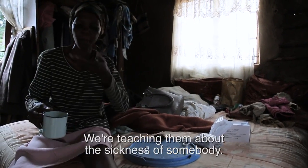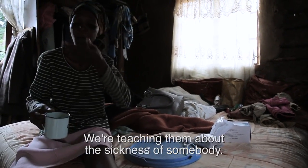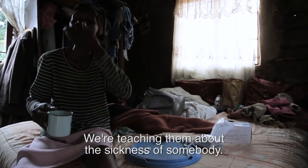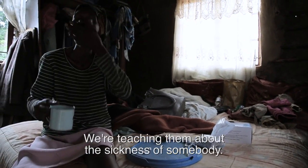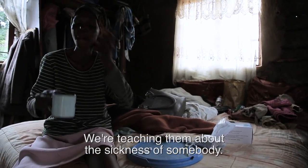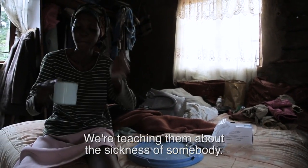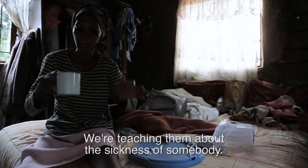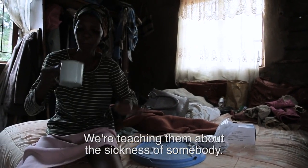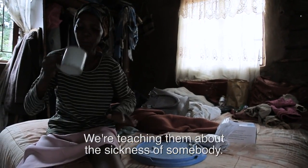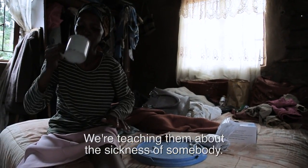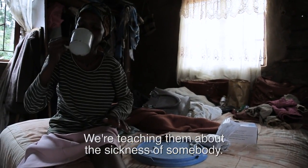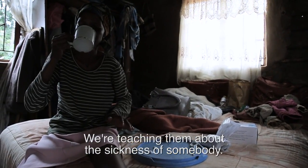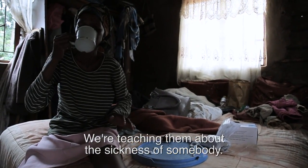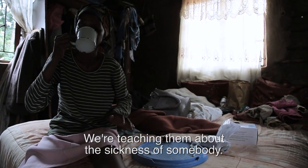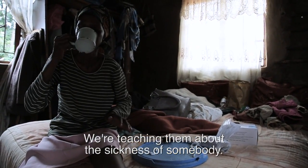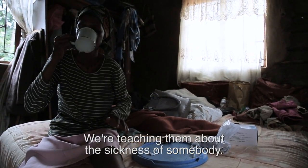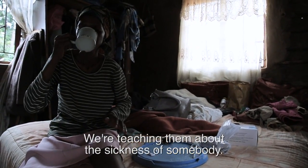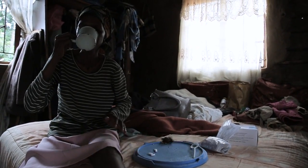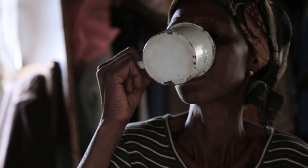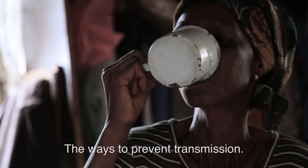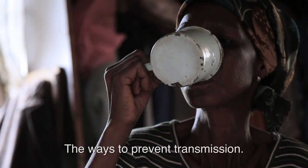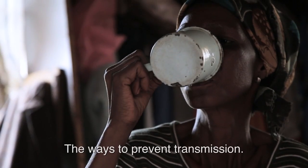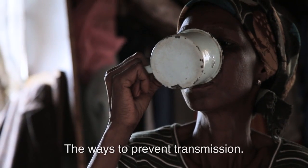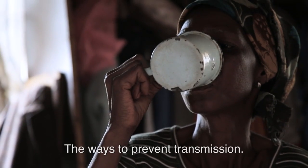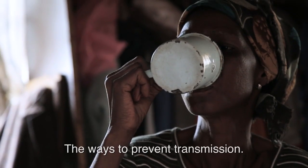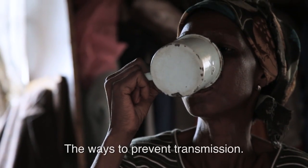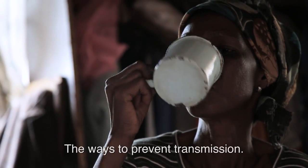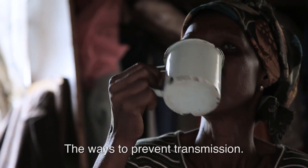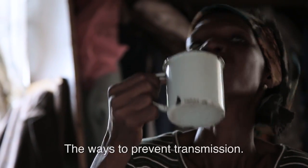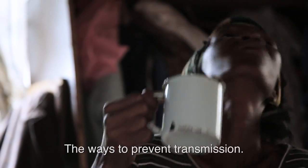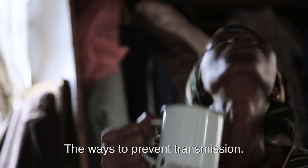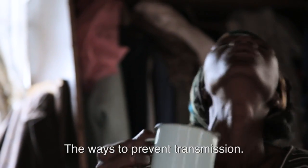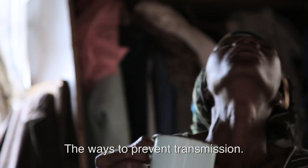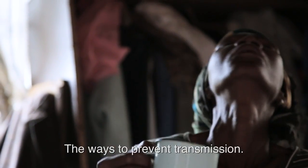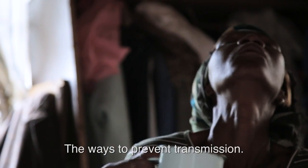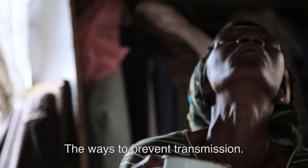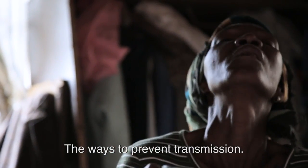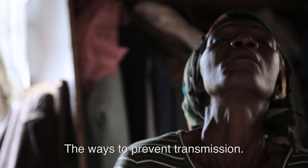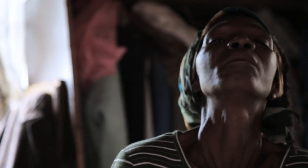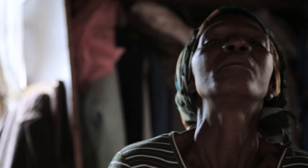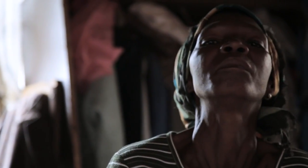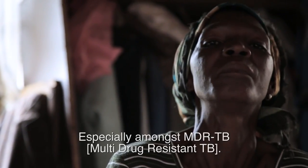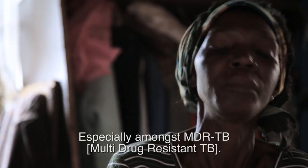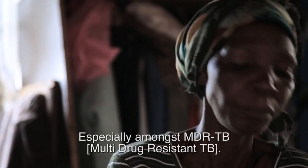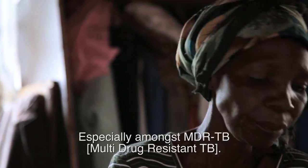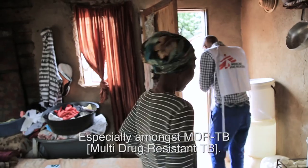the sickness of that somebody, then the ways to prevent transmission, especially among